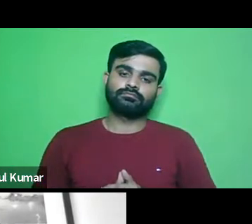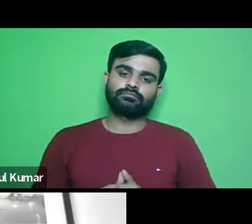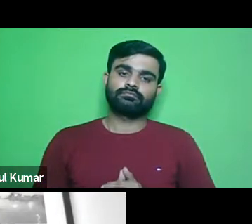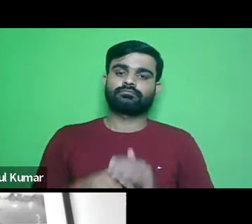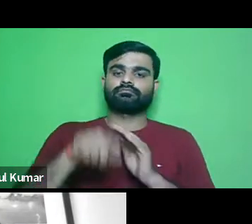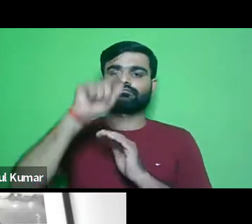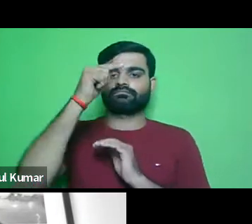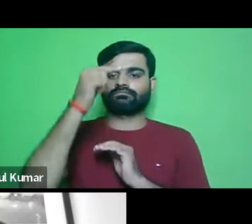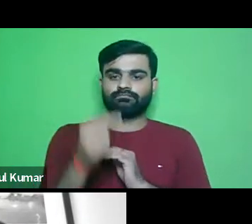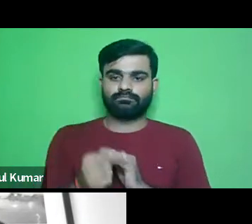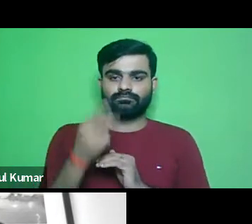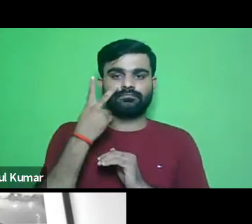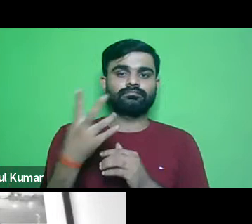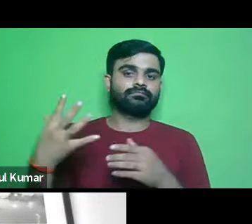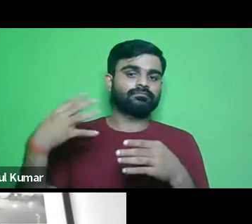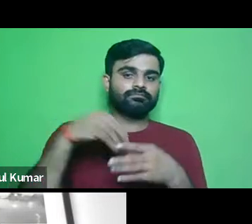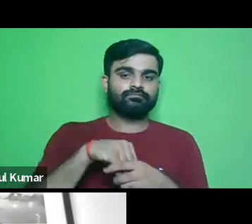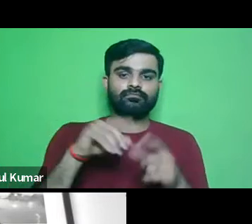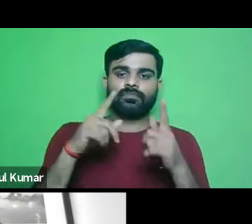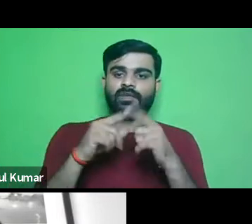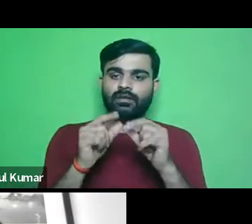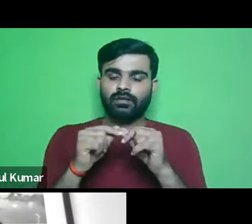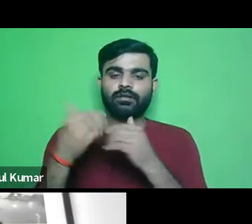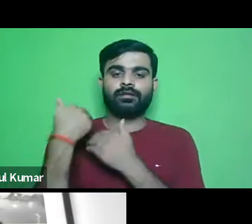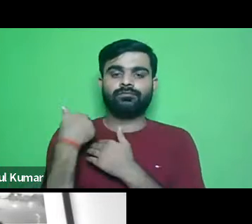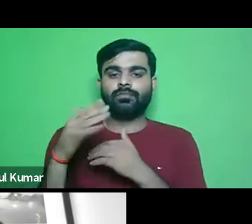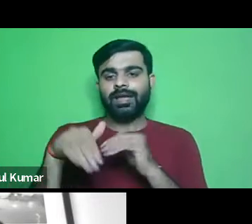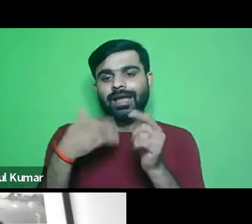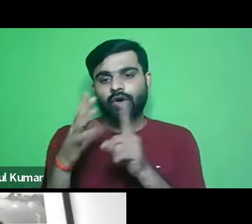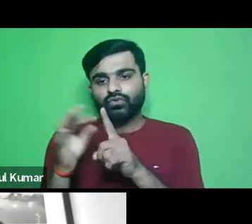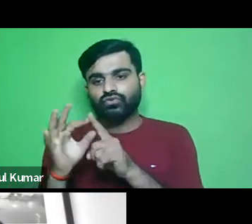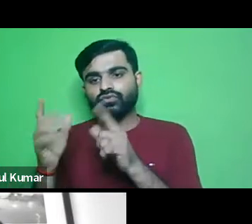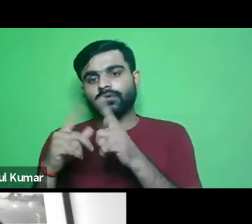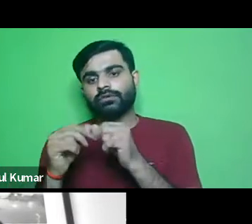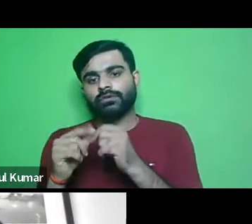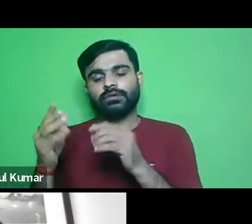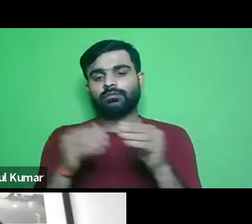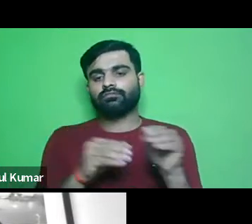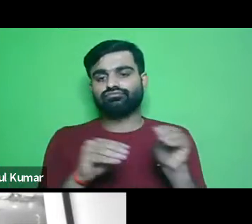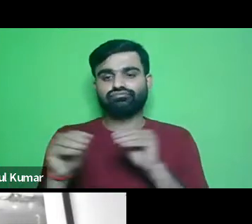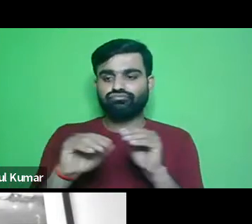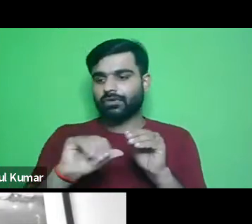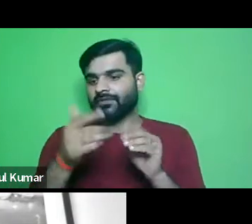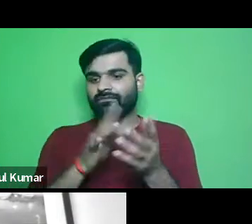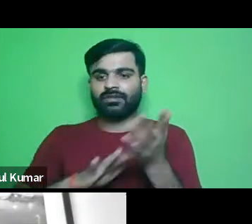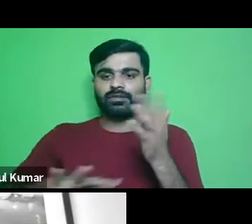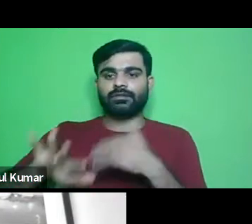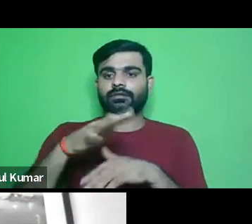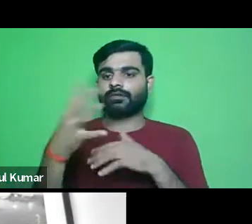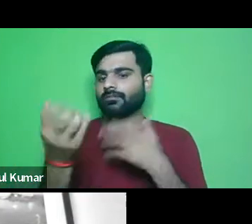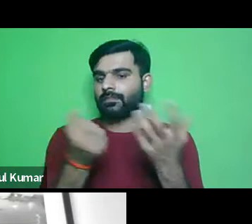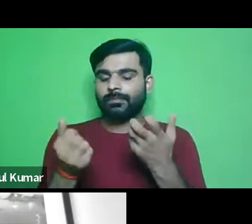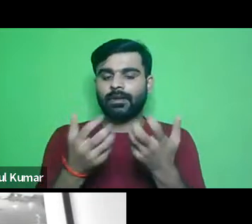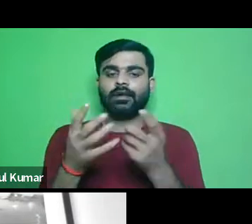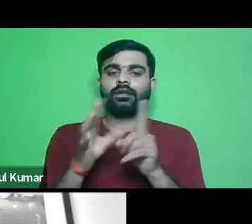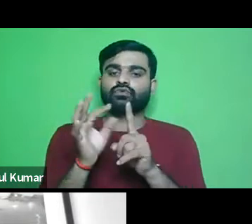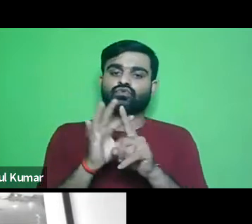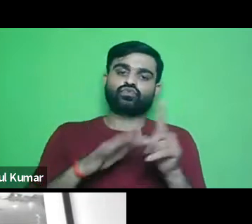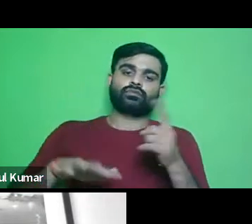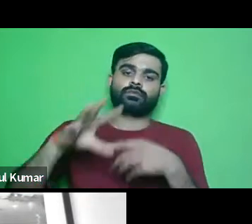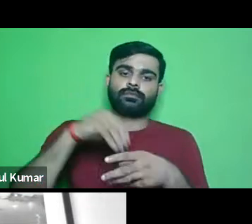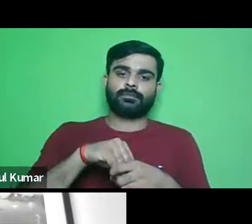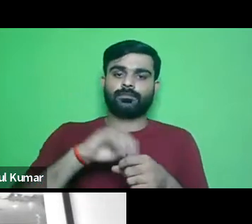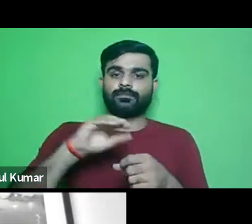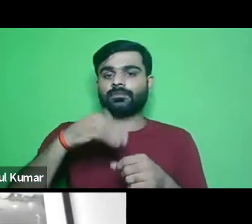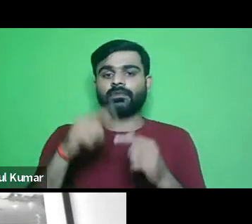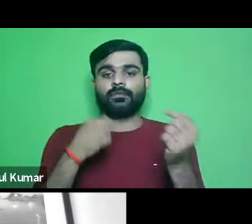leash that we need to put on data brokers and how data moves around between different actors and the purchasing activities behind that, because